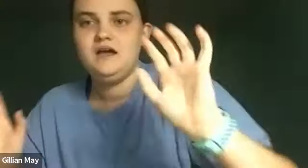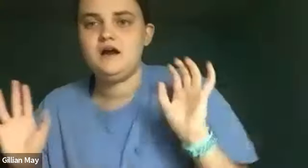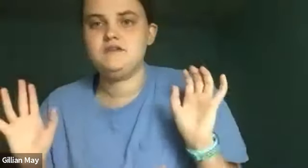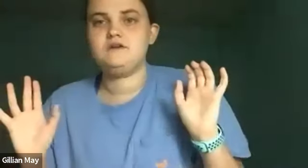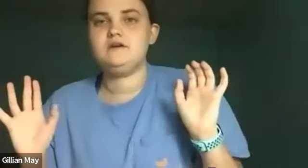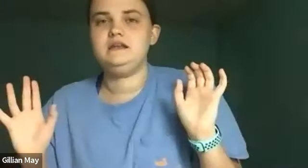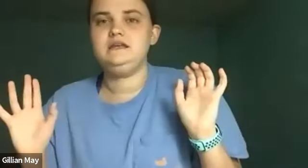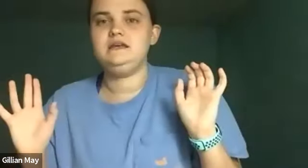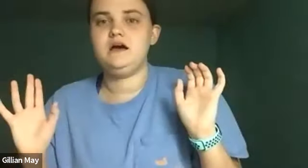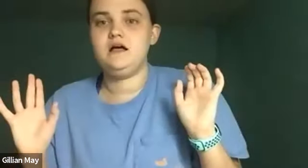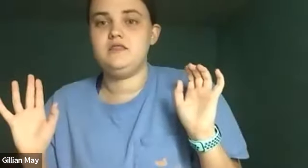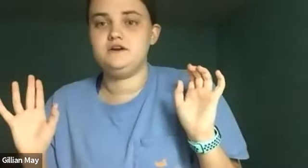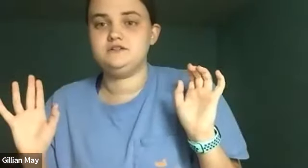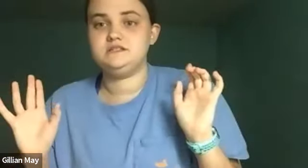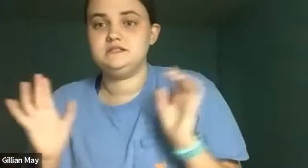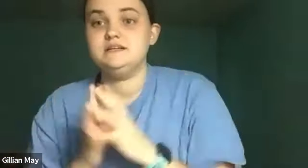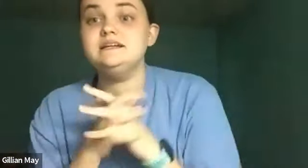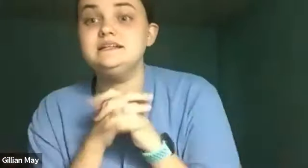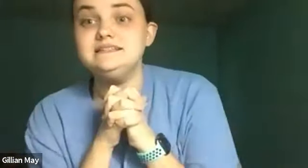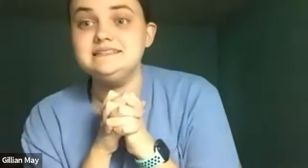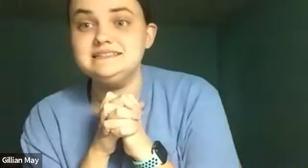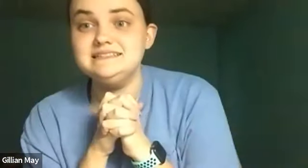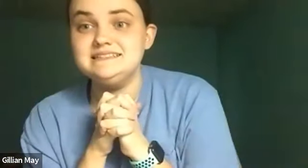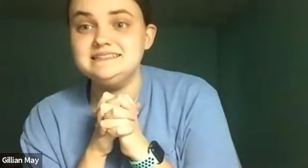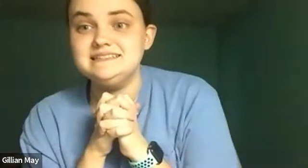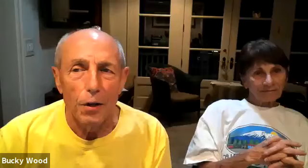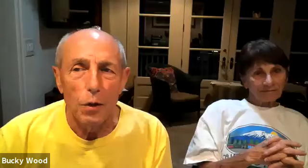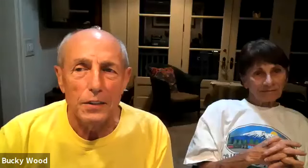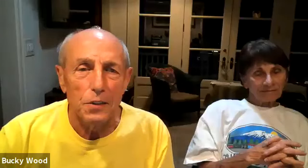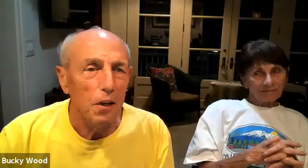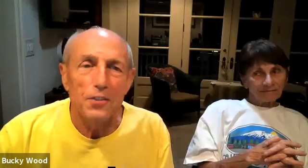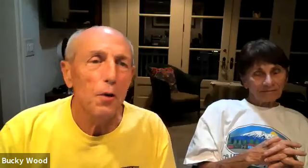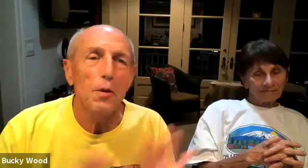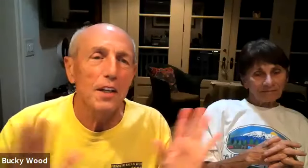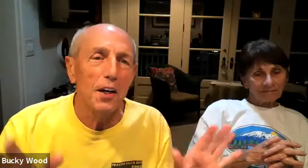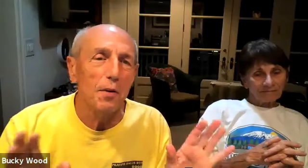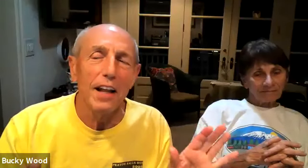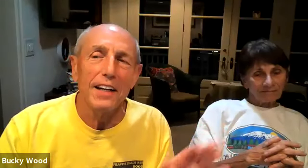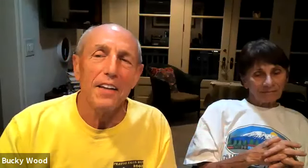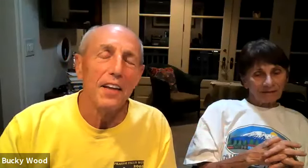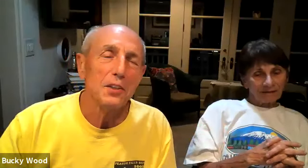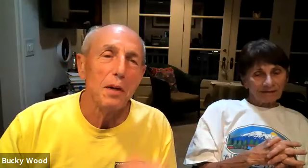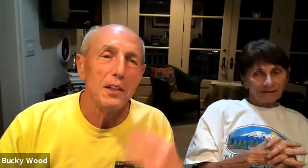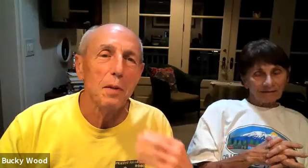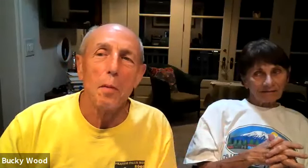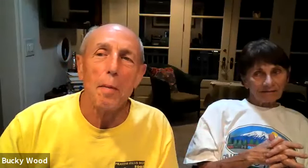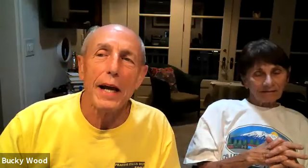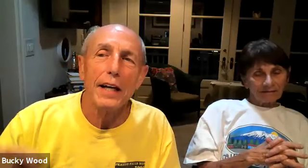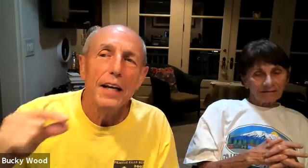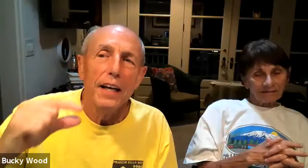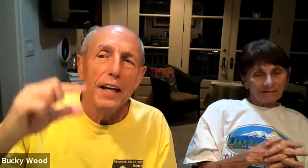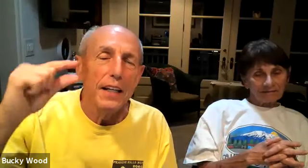Are there any others? A question, totally unrelated to this, but it's been on my mind. Is